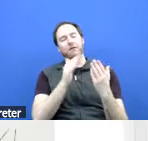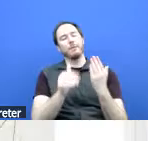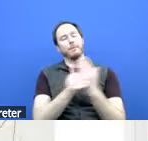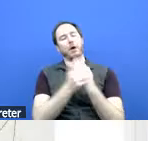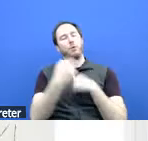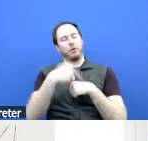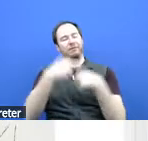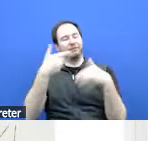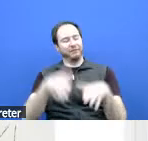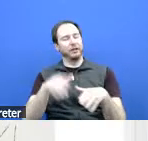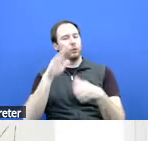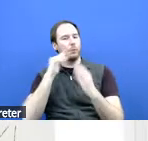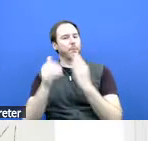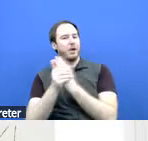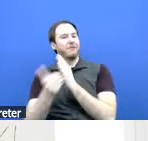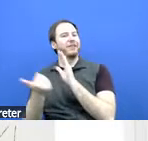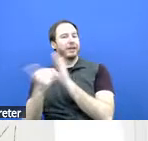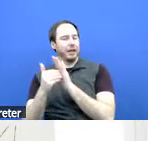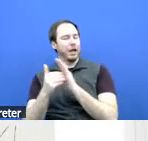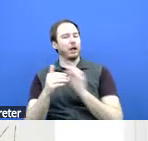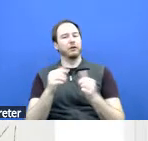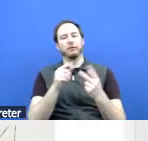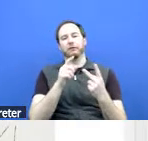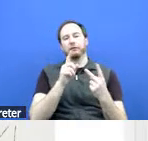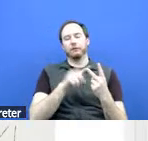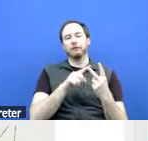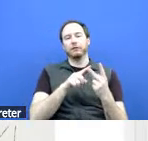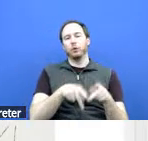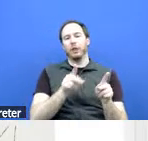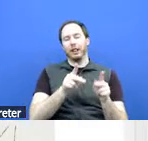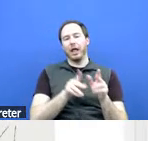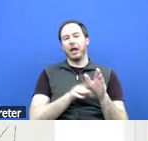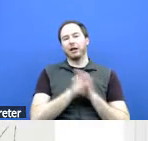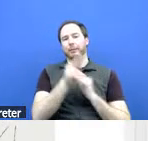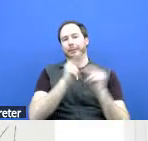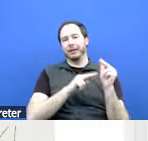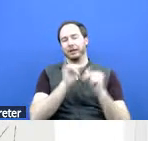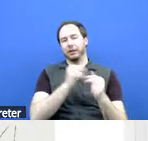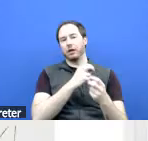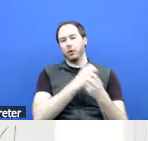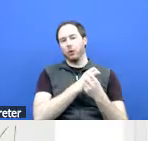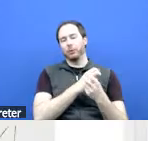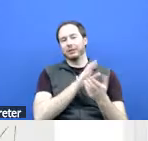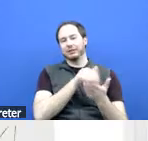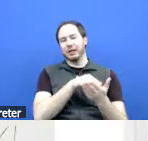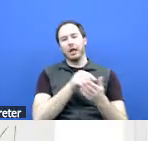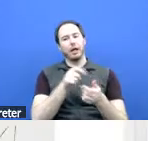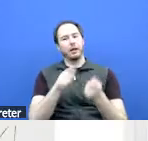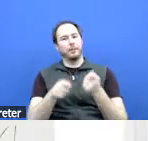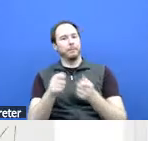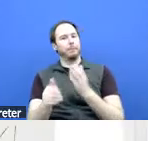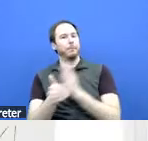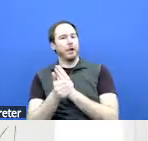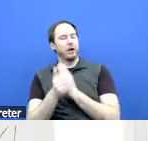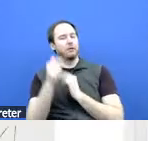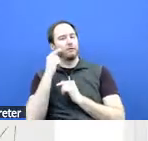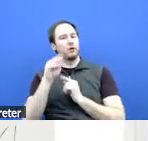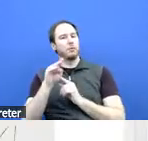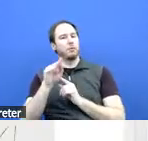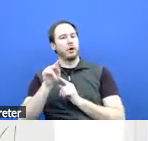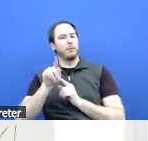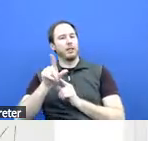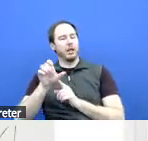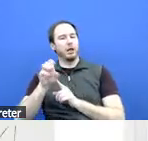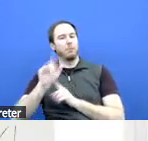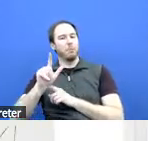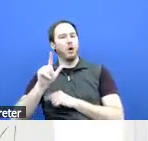before. It was issued to allow the development of the orthopedic center, and then it was modified for the Marketplace Mall